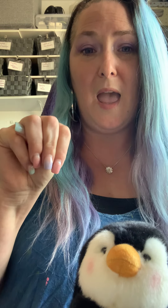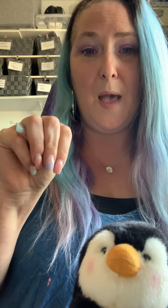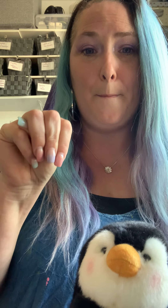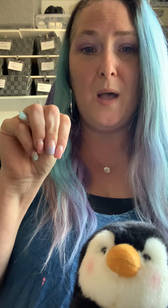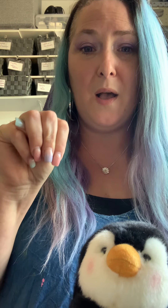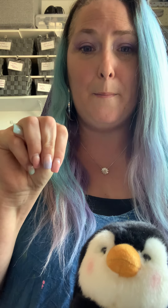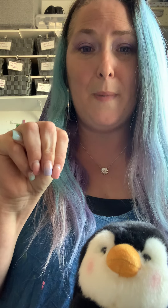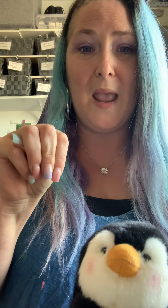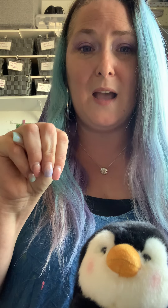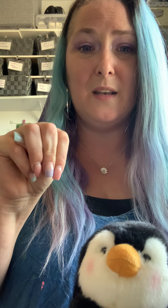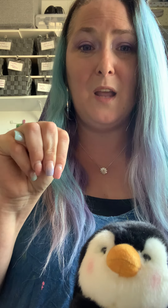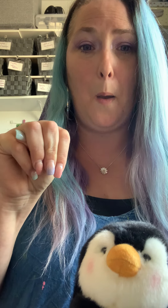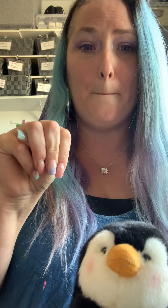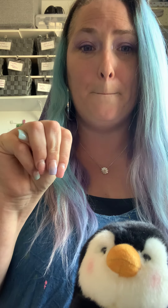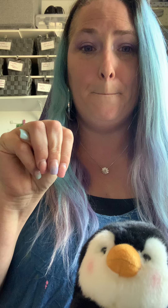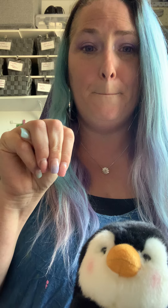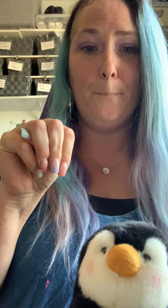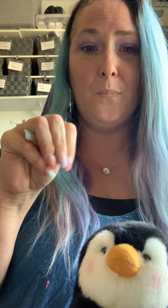M, man, M.